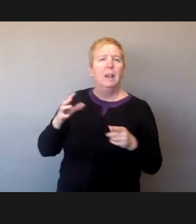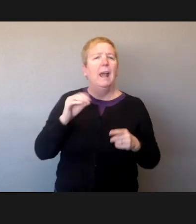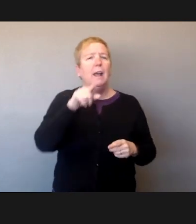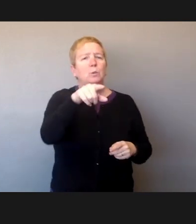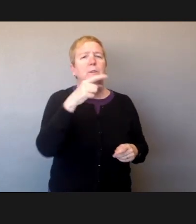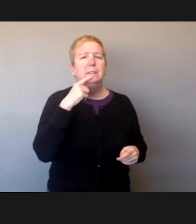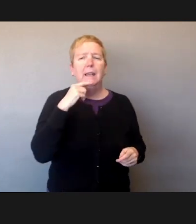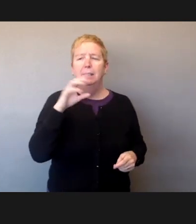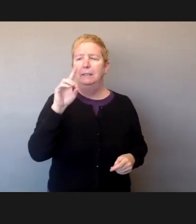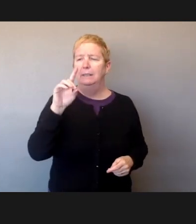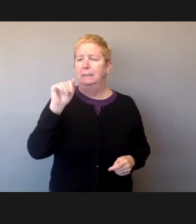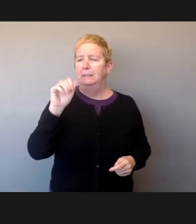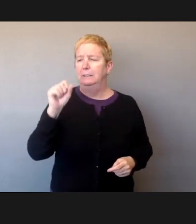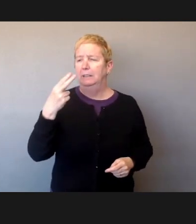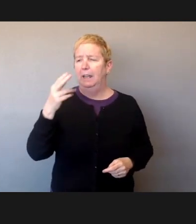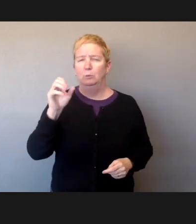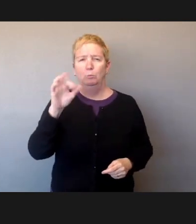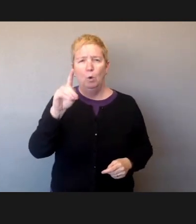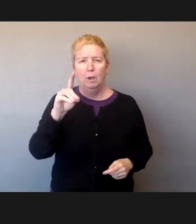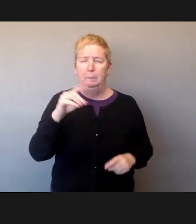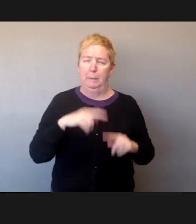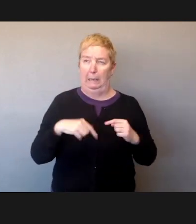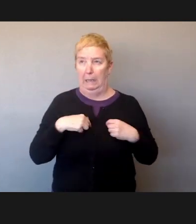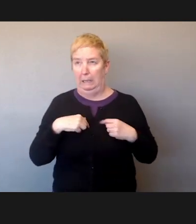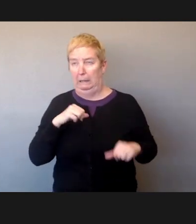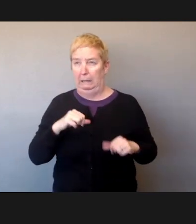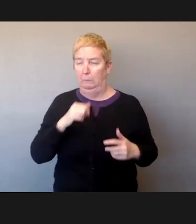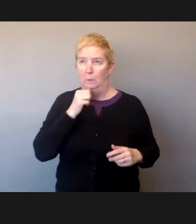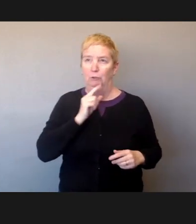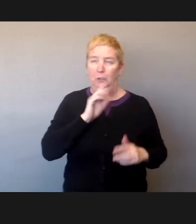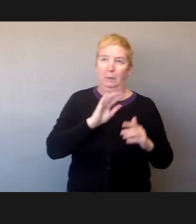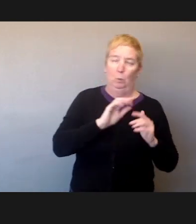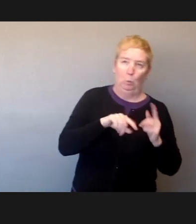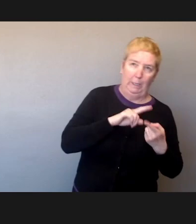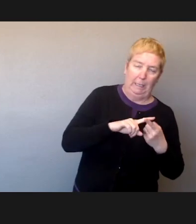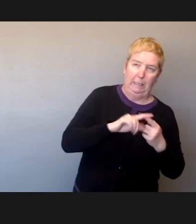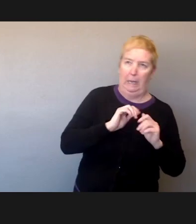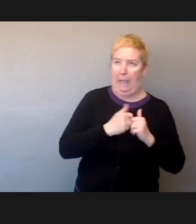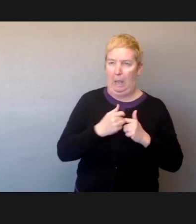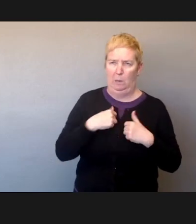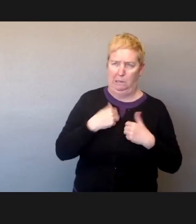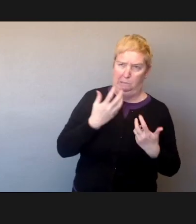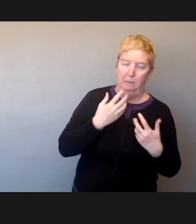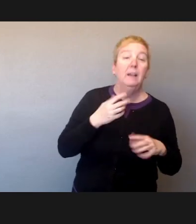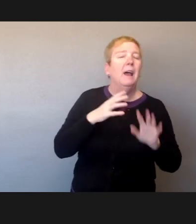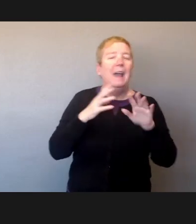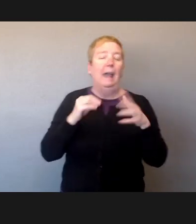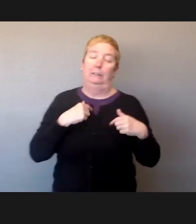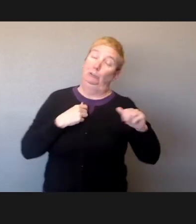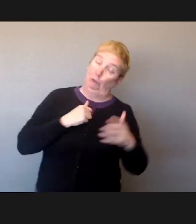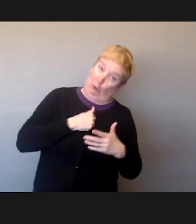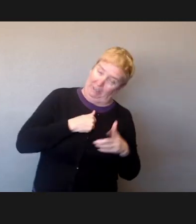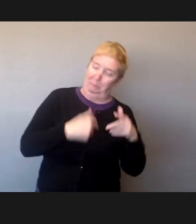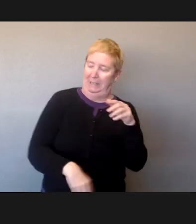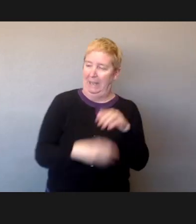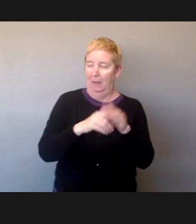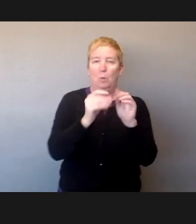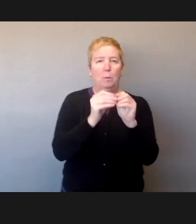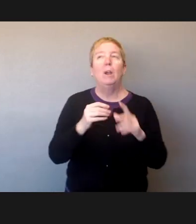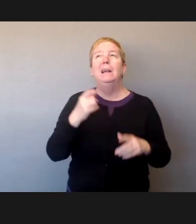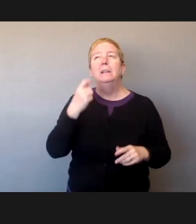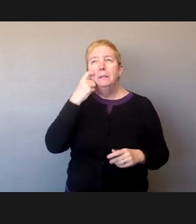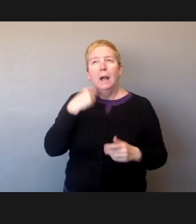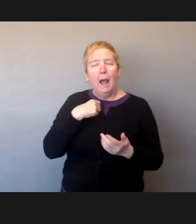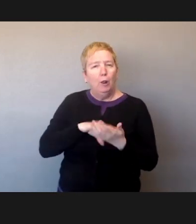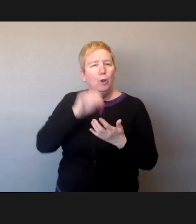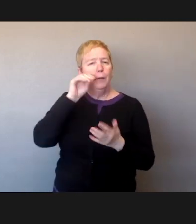me when or how. And then my second question, sorry, is I was unaware until very recently that also the state, you're not